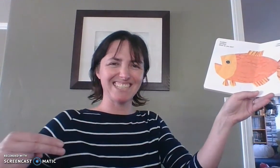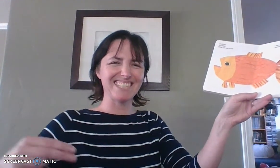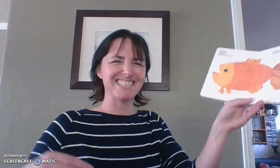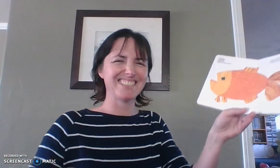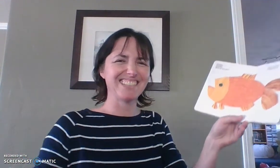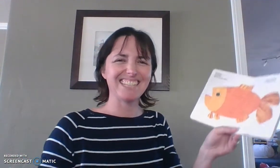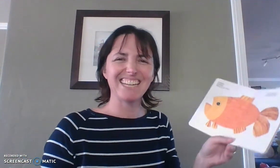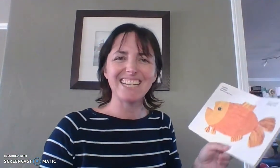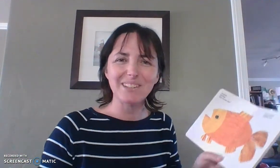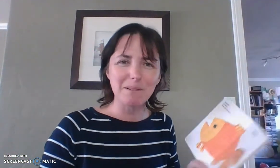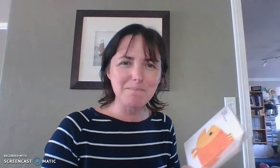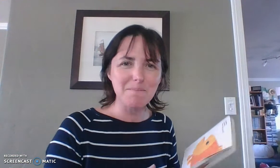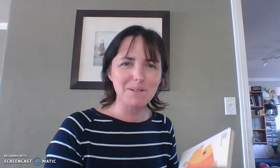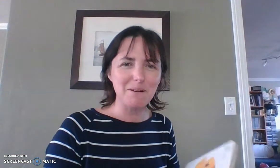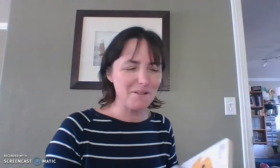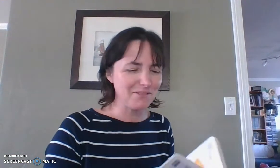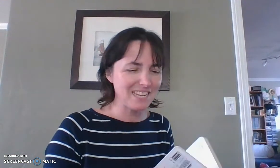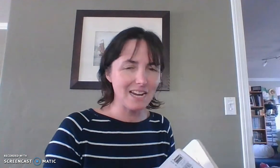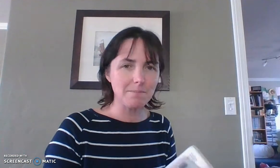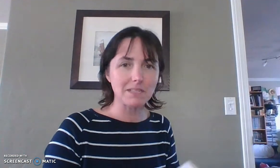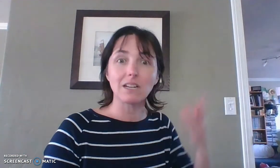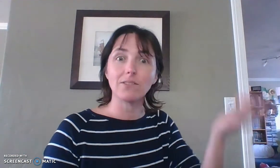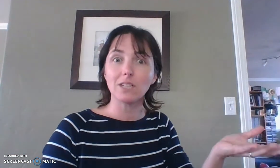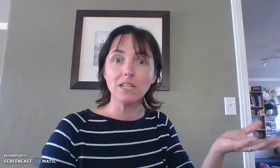goldfish, you did it. You remembered all of the animals. And if you didn't,